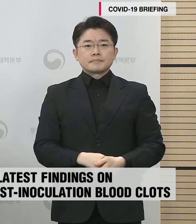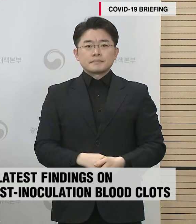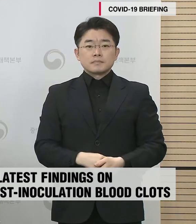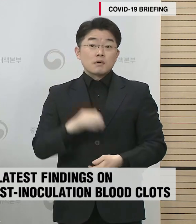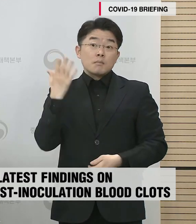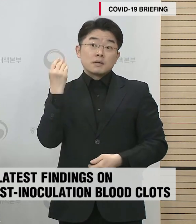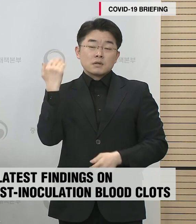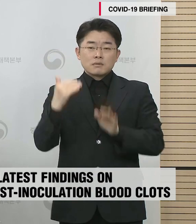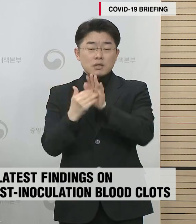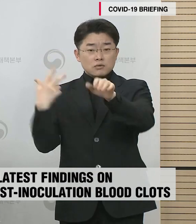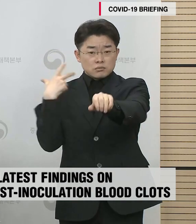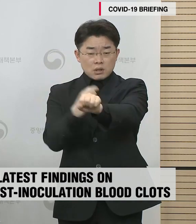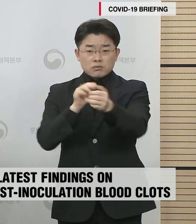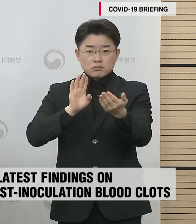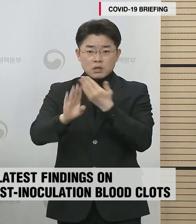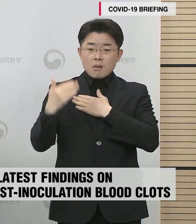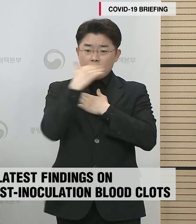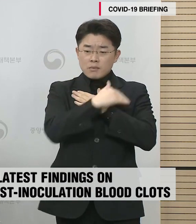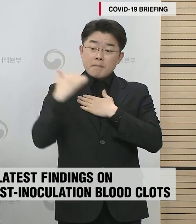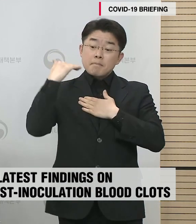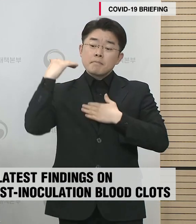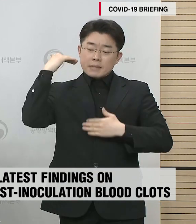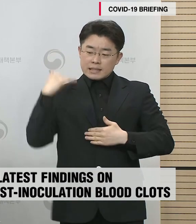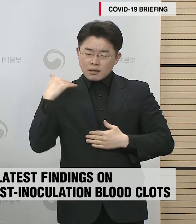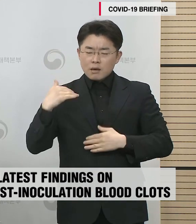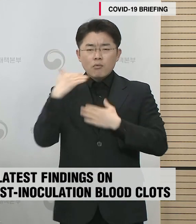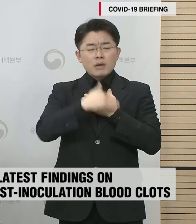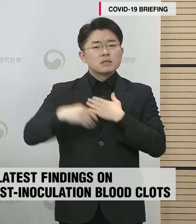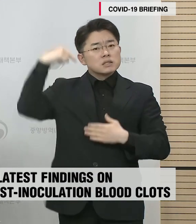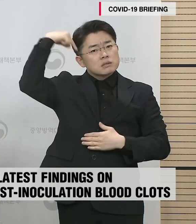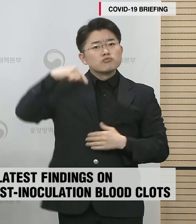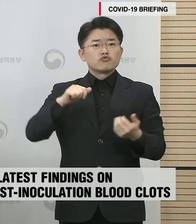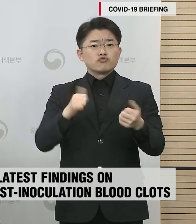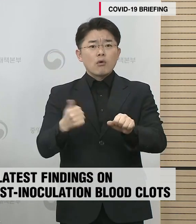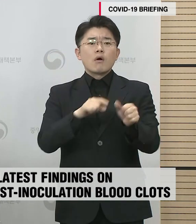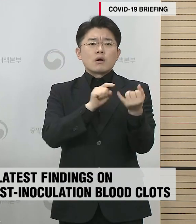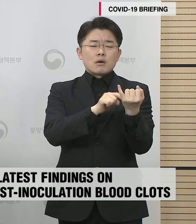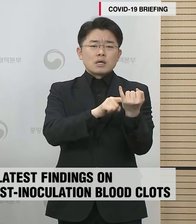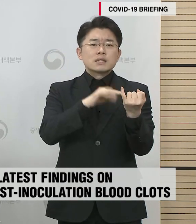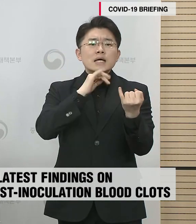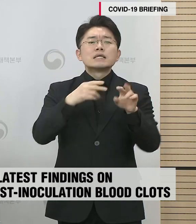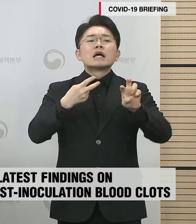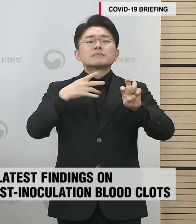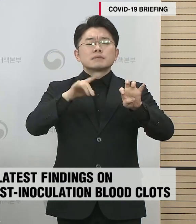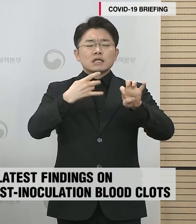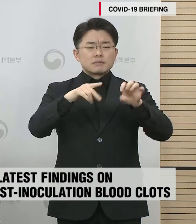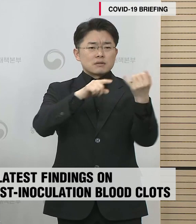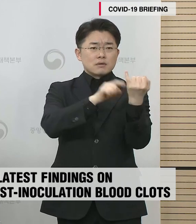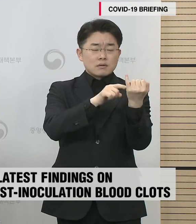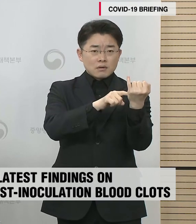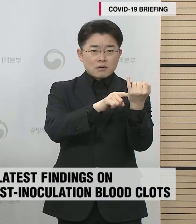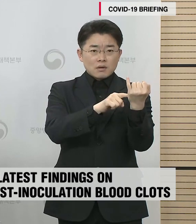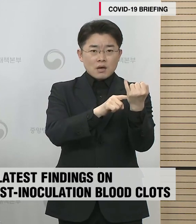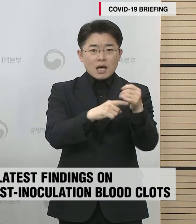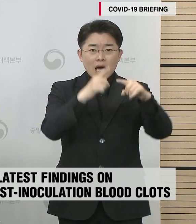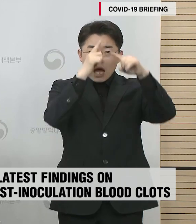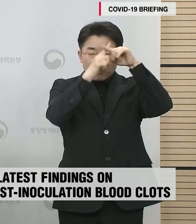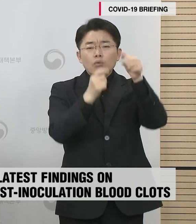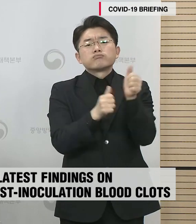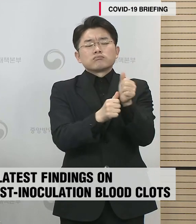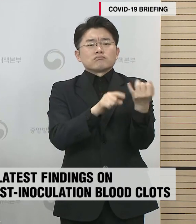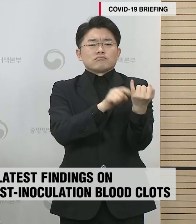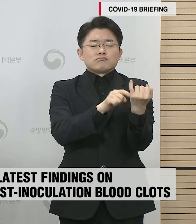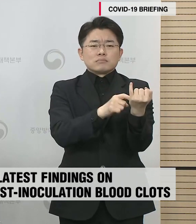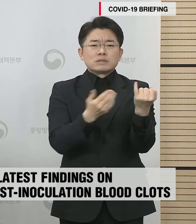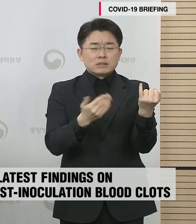And lately, people also have said that there were some paralysis, and also there was a report